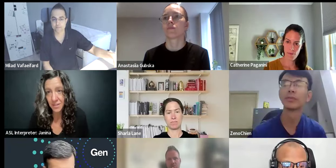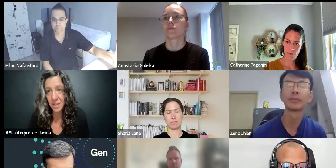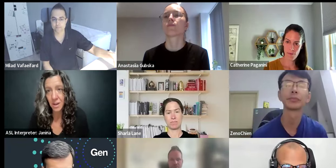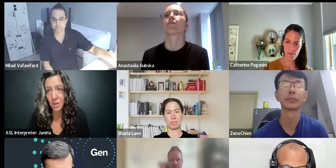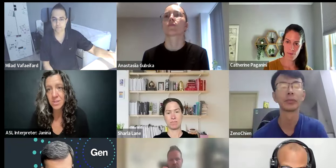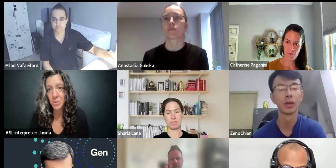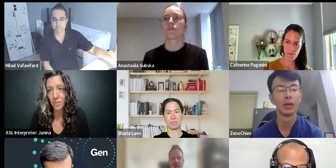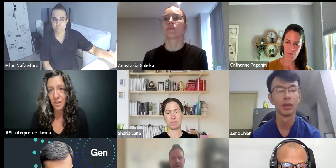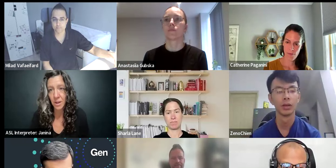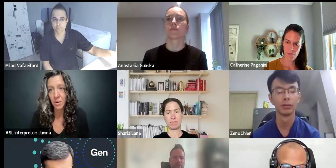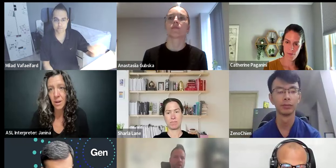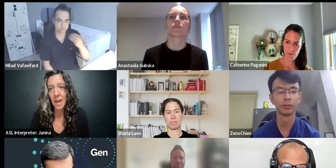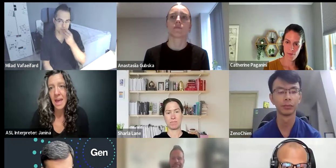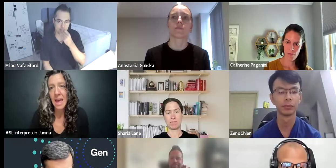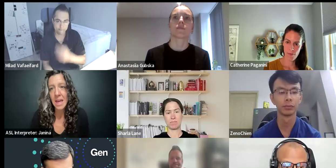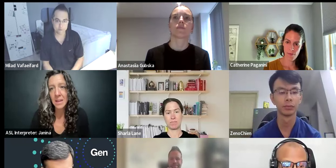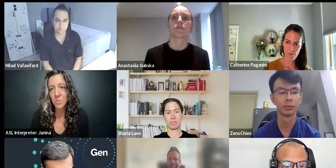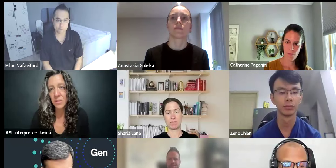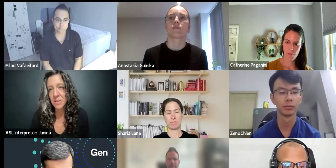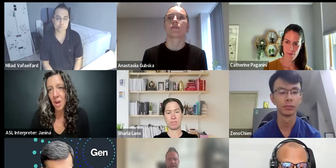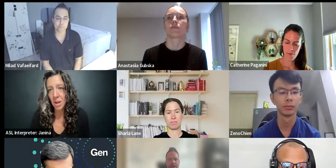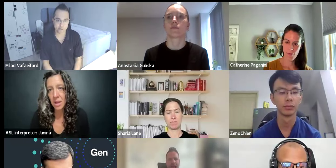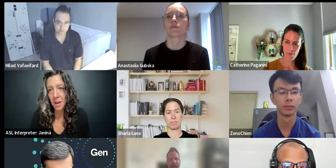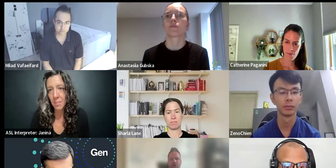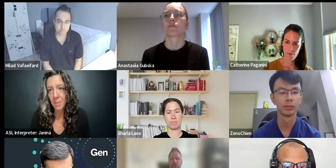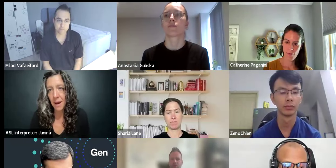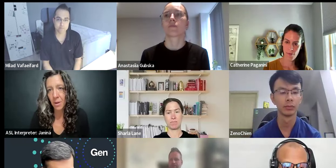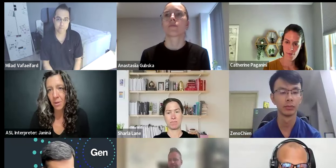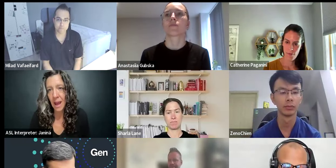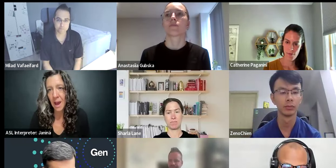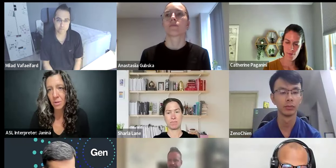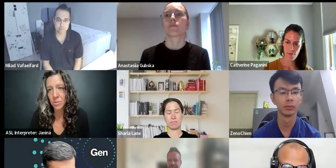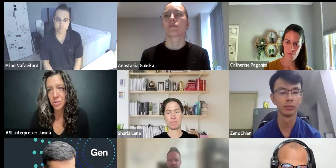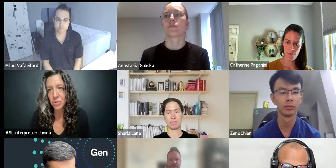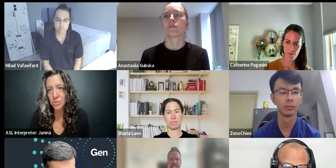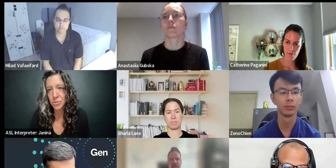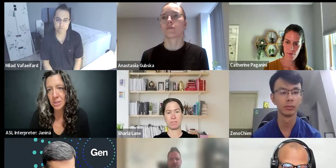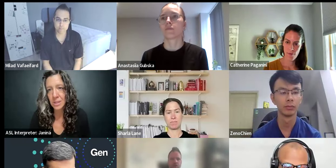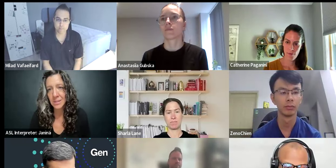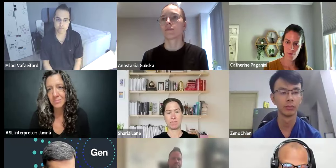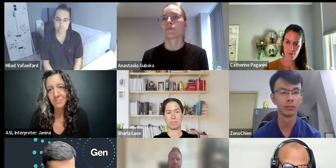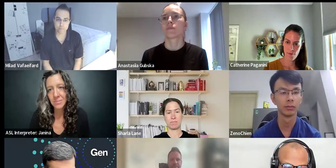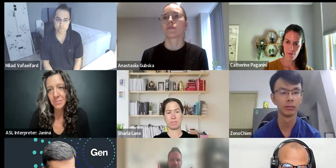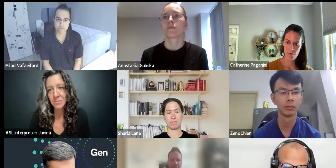has done the video. It's a short video. And we've been talking about